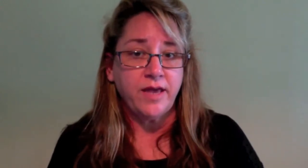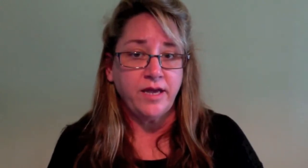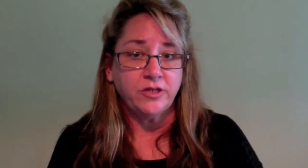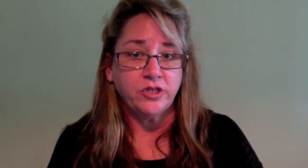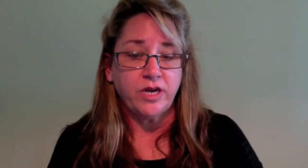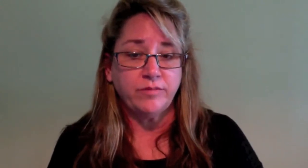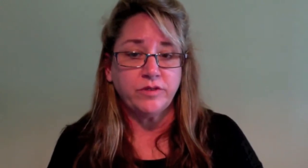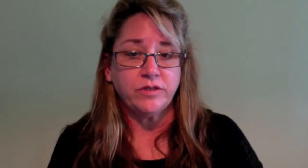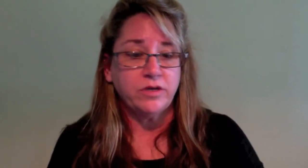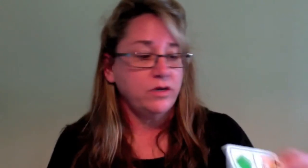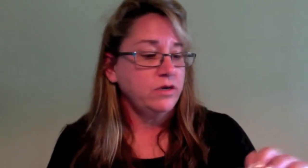hand shapes.